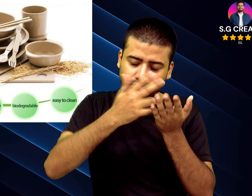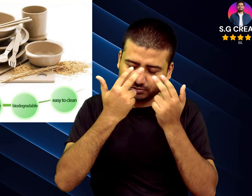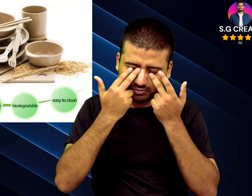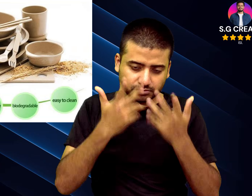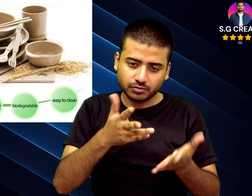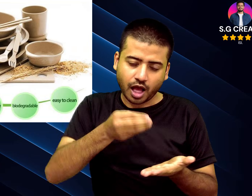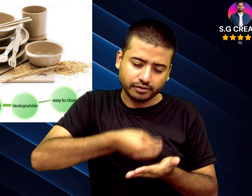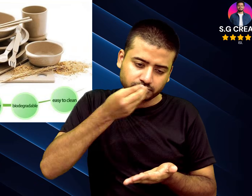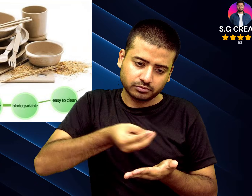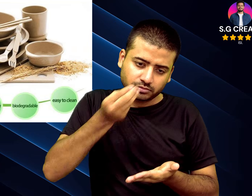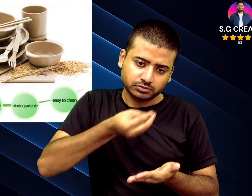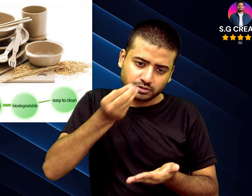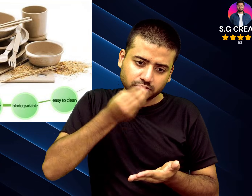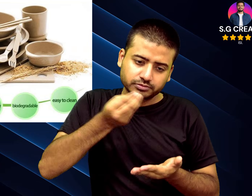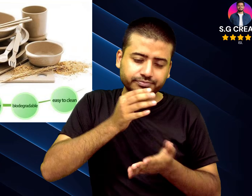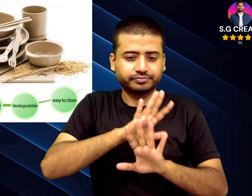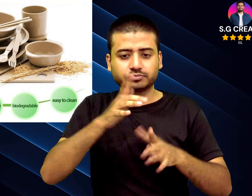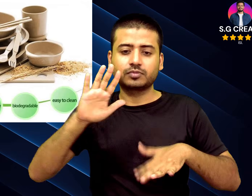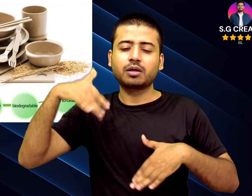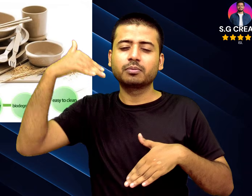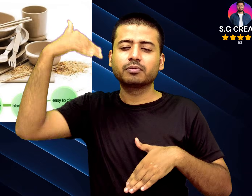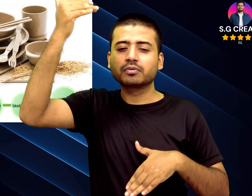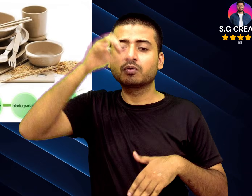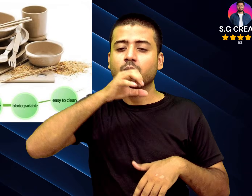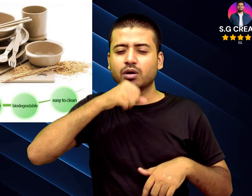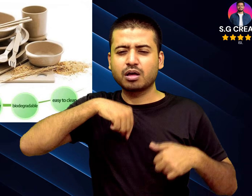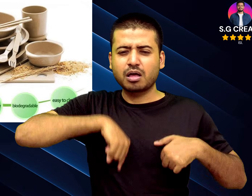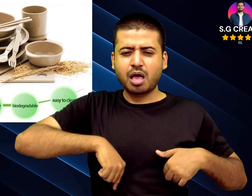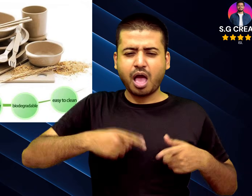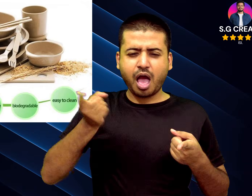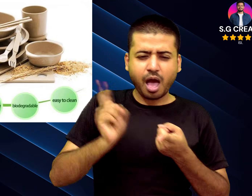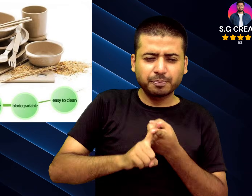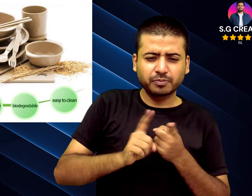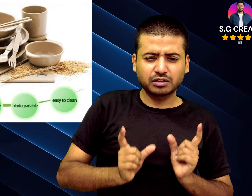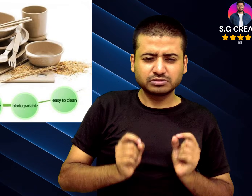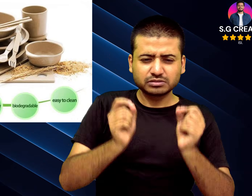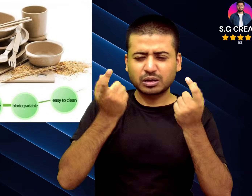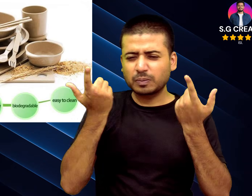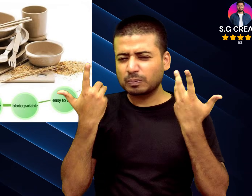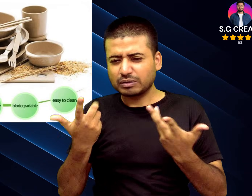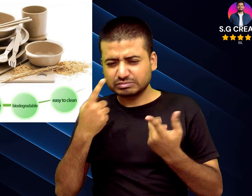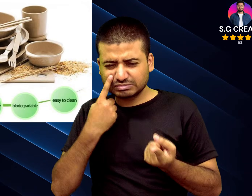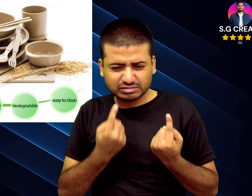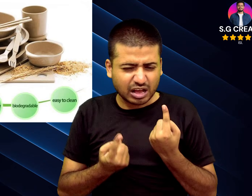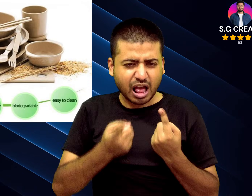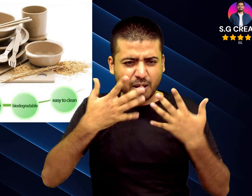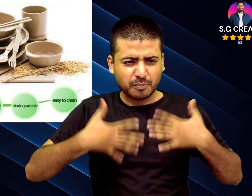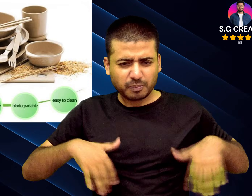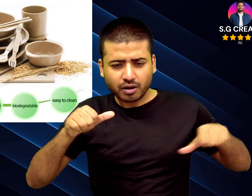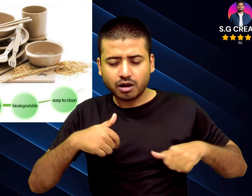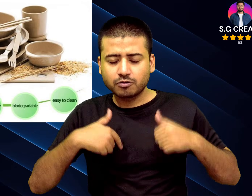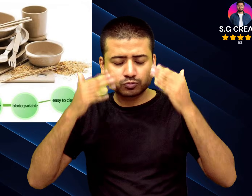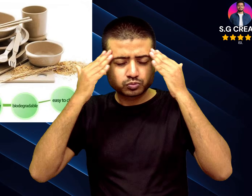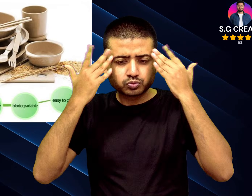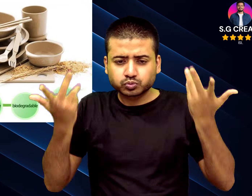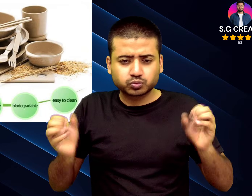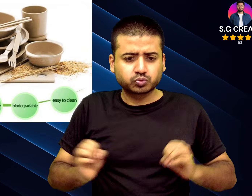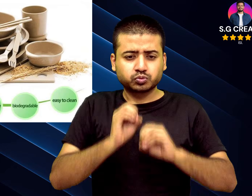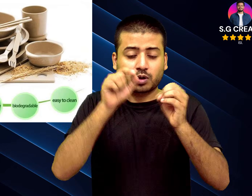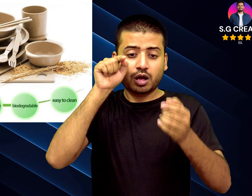fine, uniform micropowder. The consistency of this powder dictates the final texture of the tableware. A finer grind